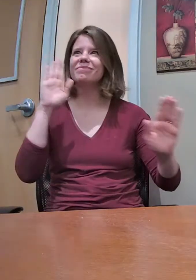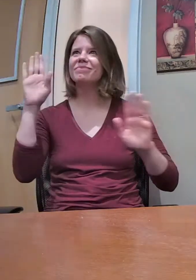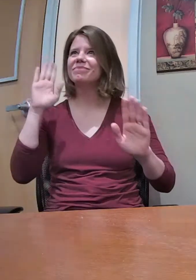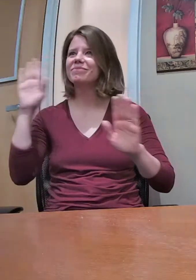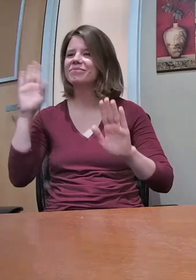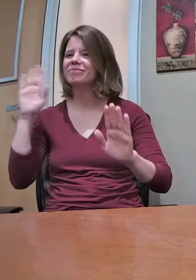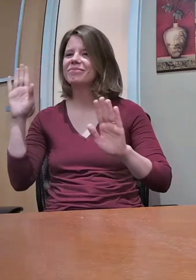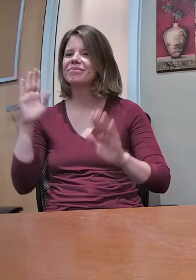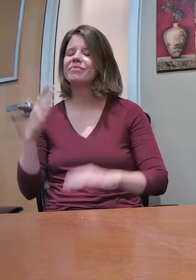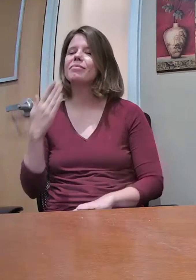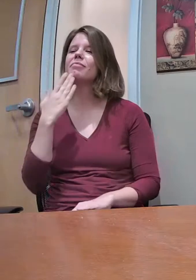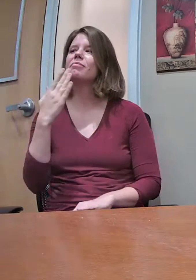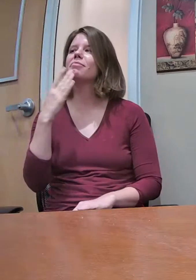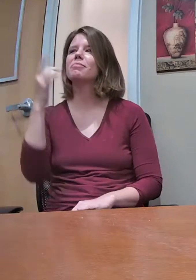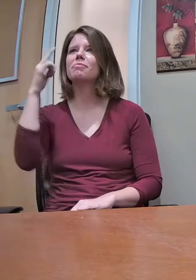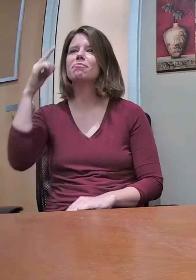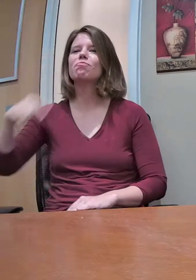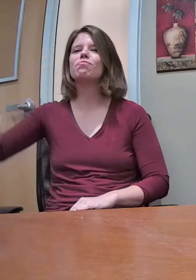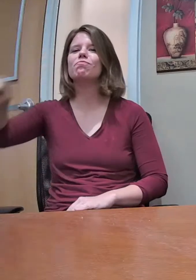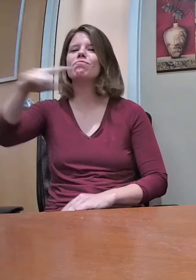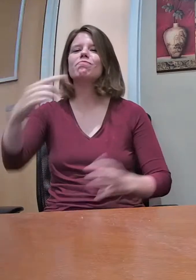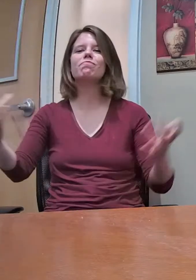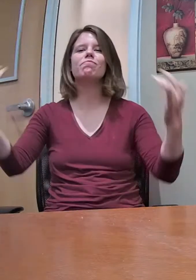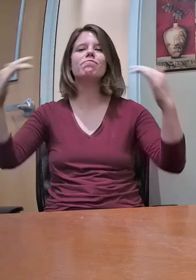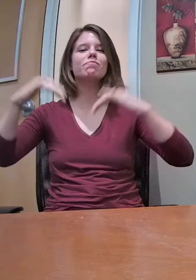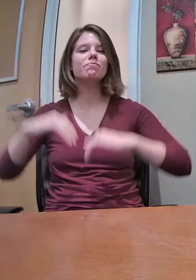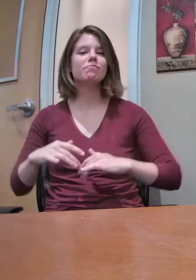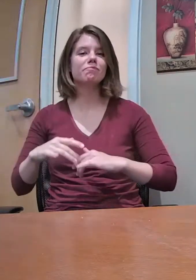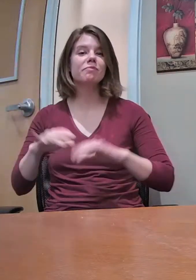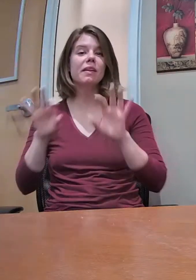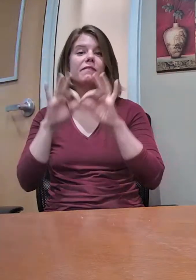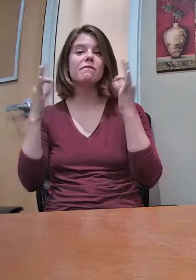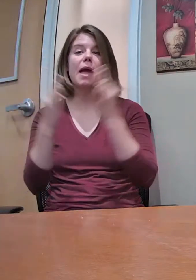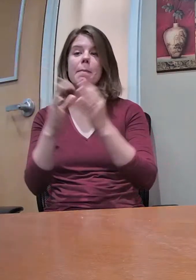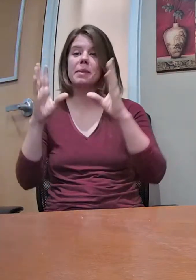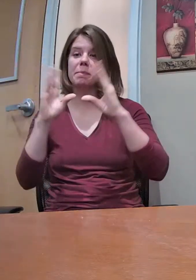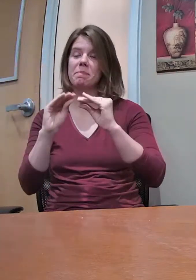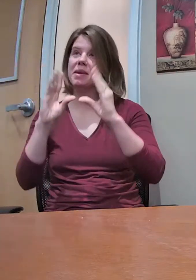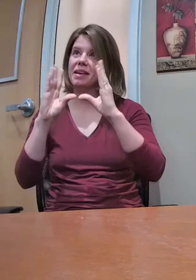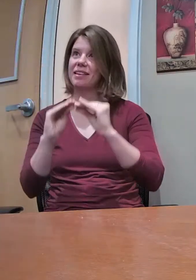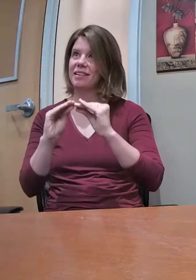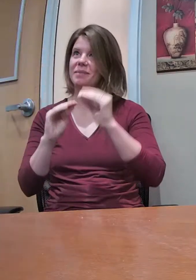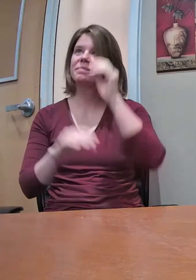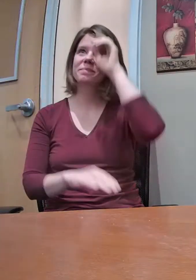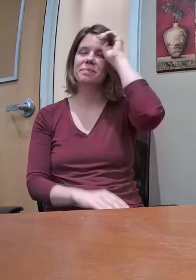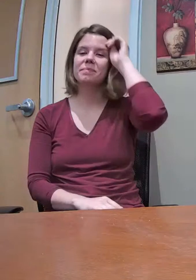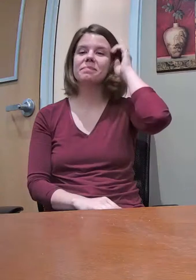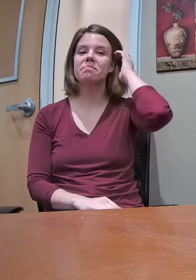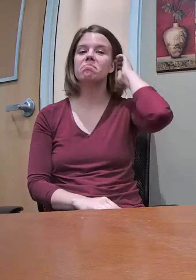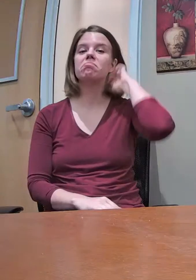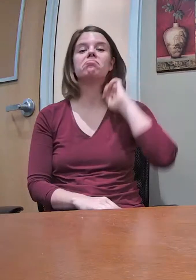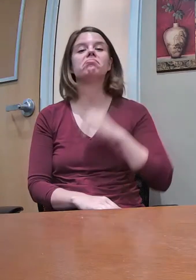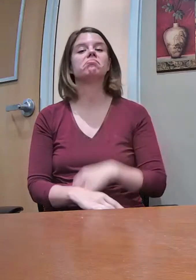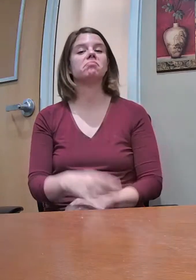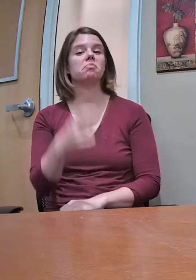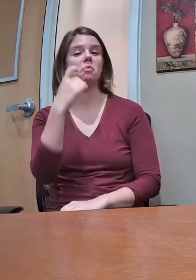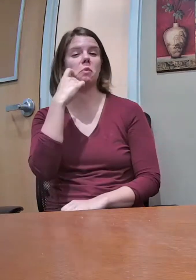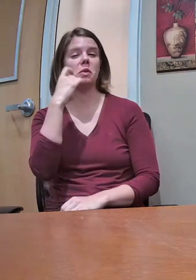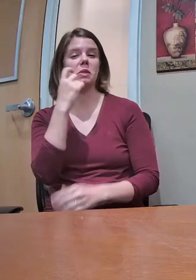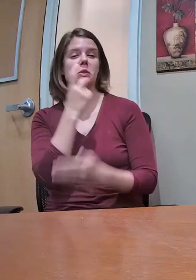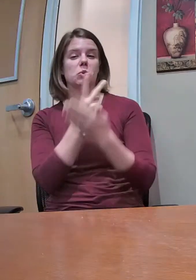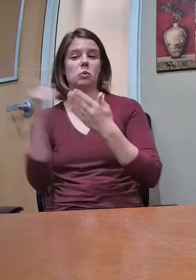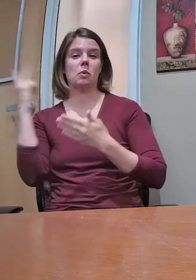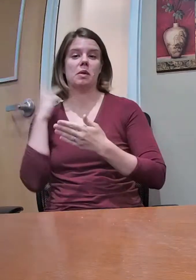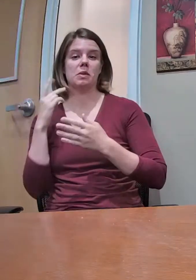Hello, everybody. Thank you for joining our family meeting. As I mentioned 2 weeks ago when we met, that